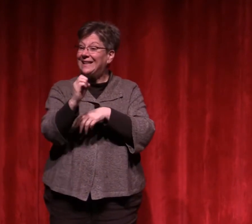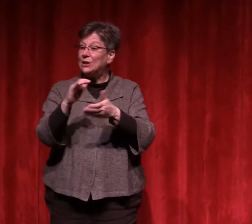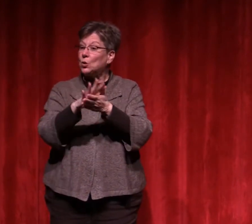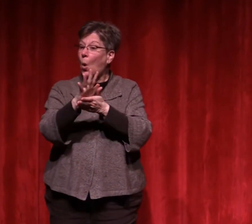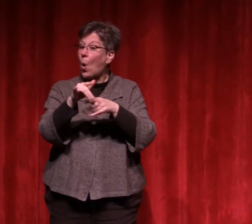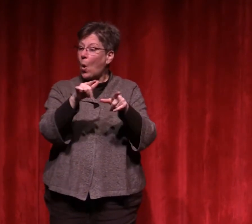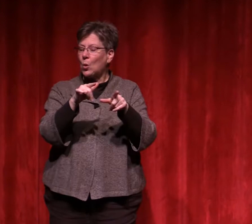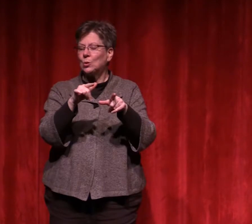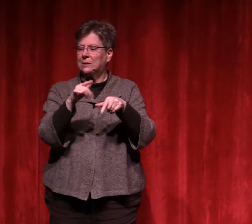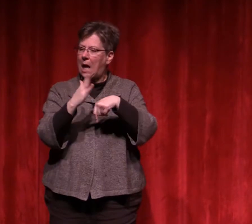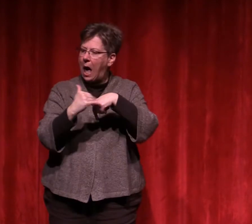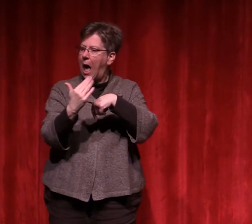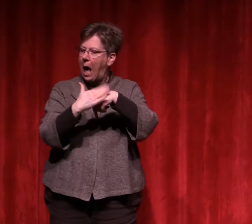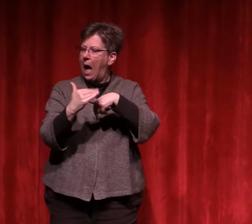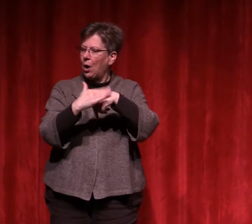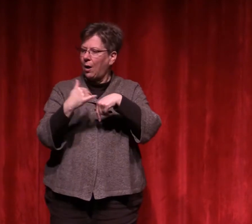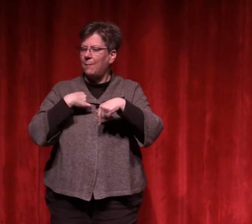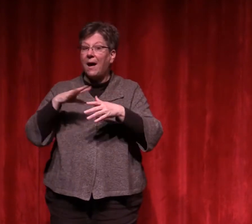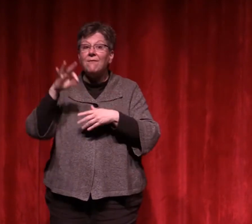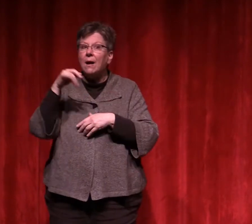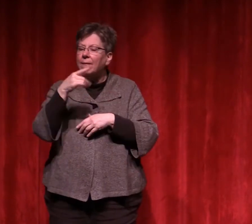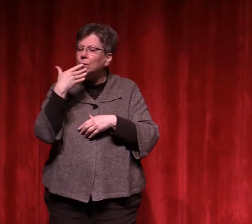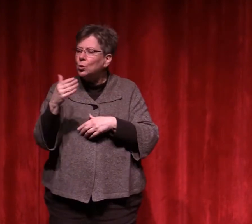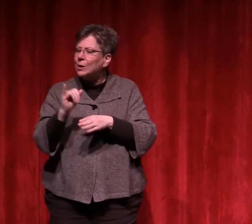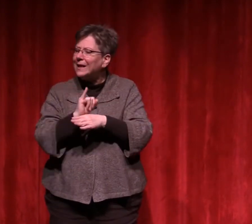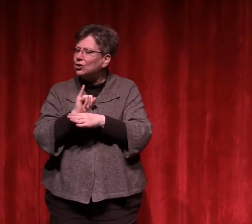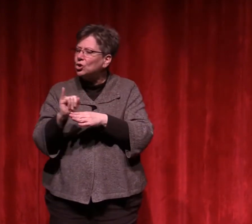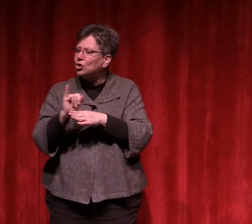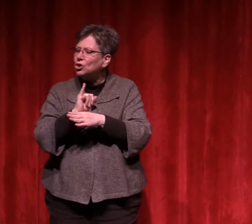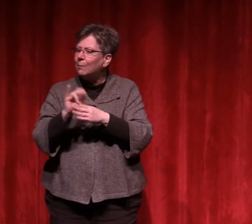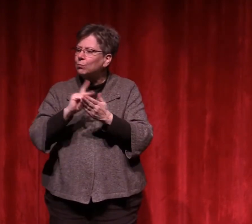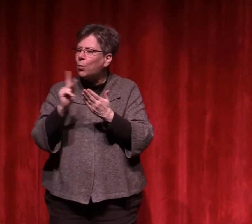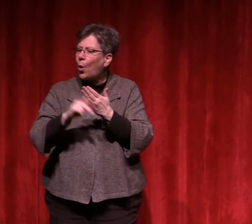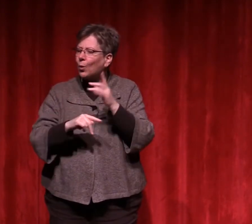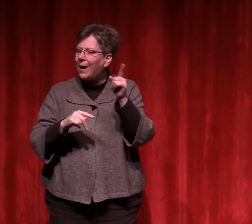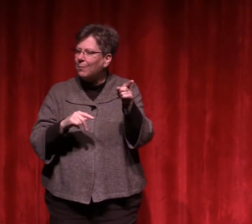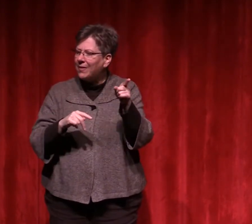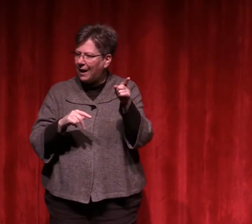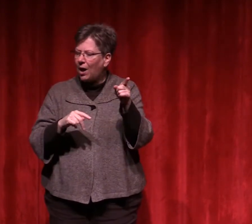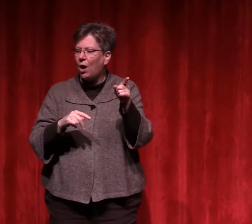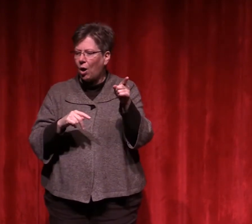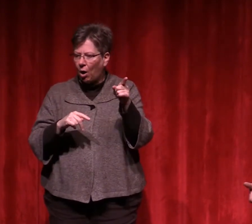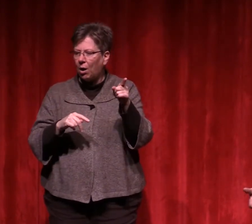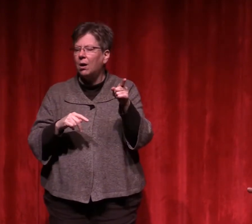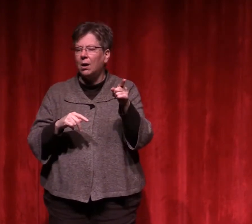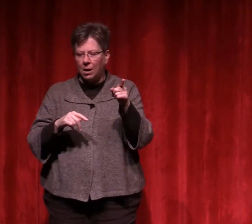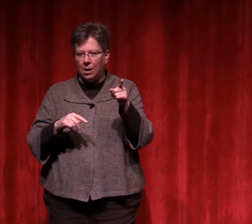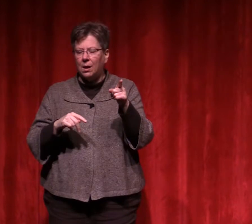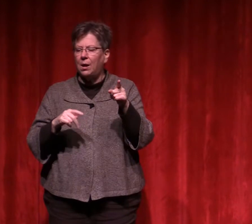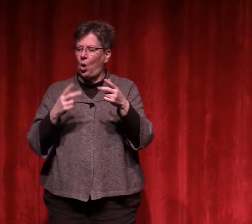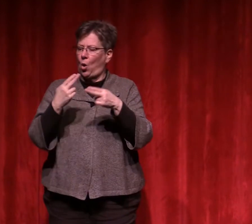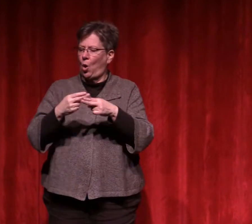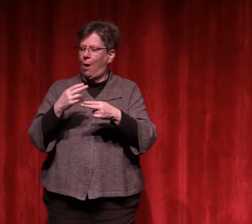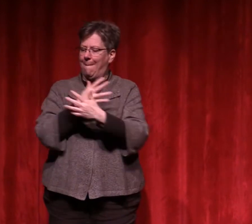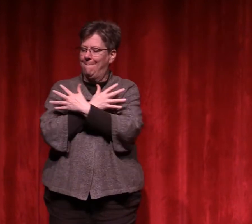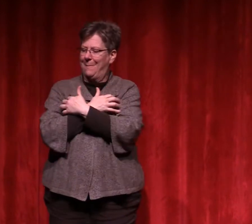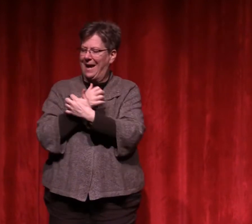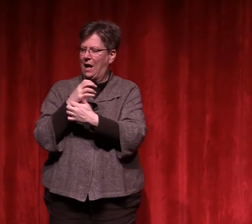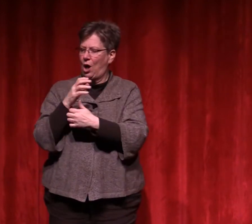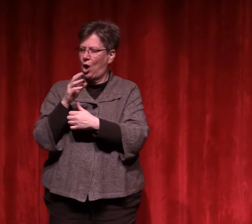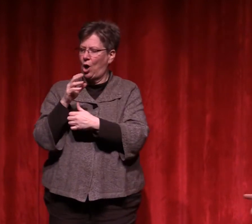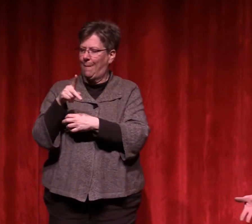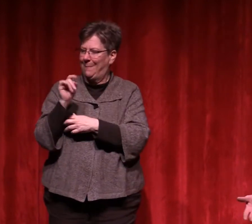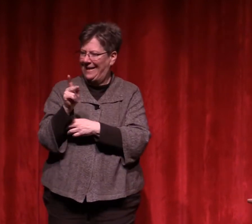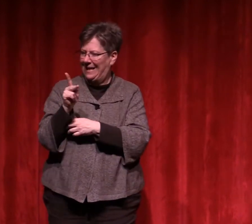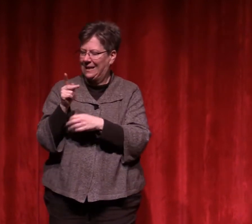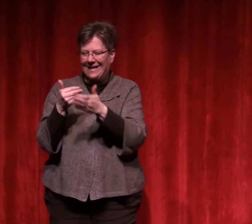out there's a really good internship program back there in a mountain at Attache Bear Peak. It was right down the road from where my grandparents